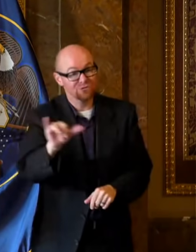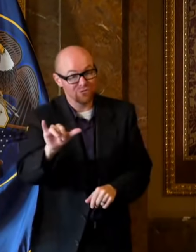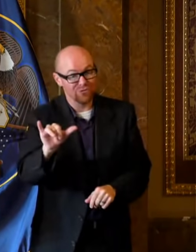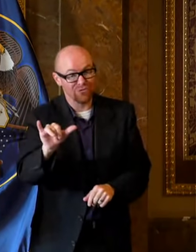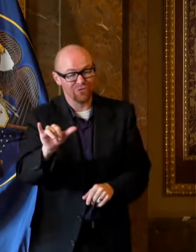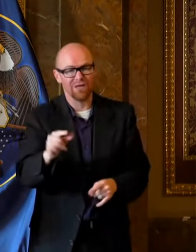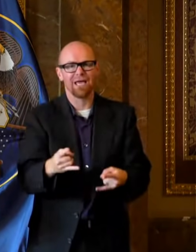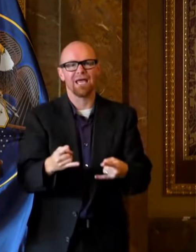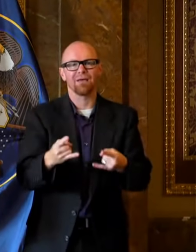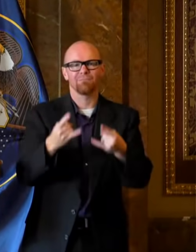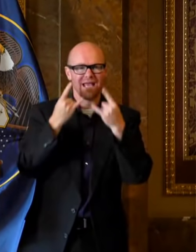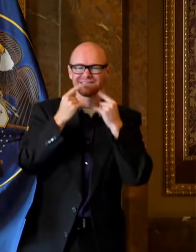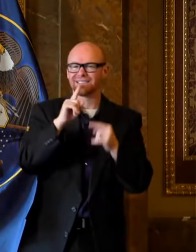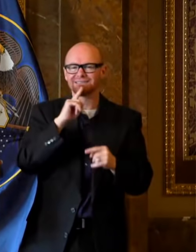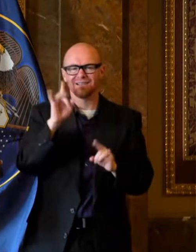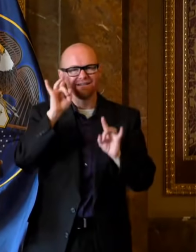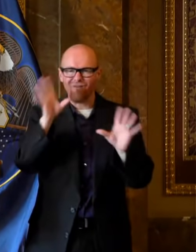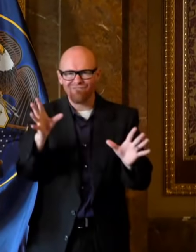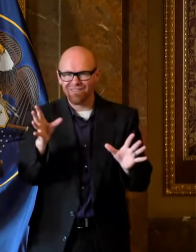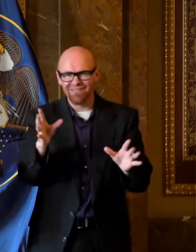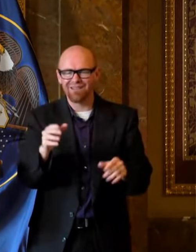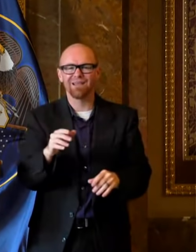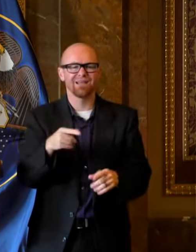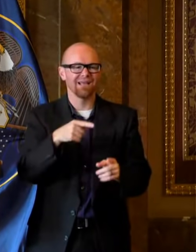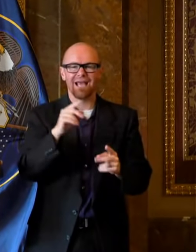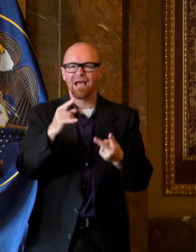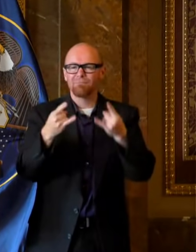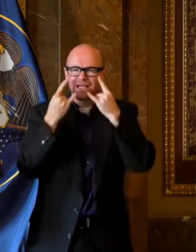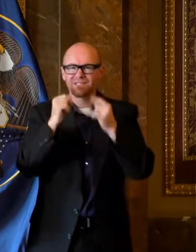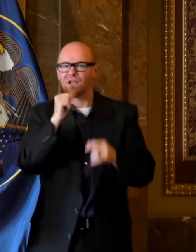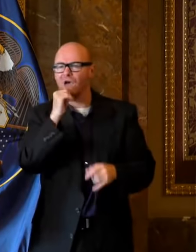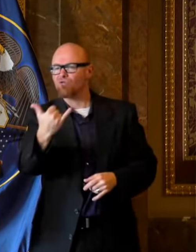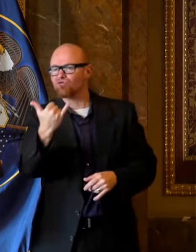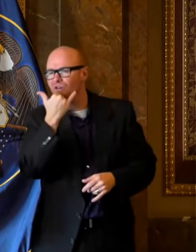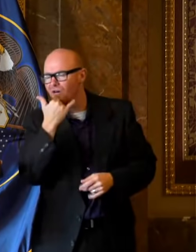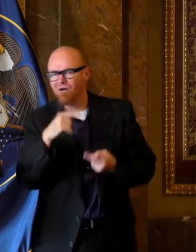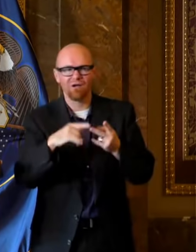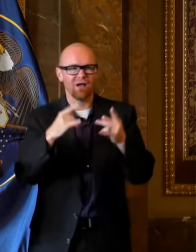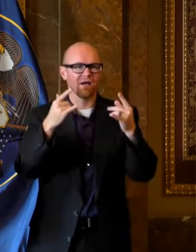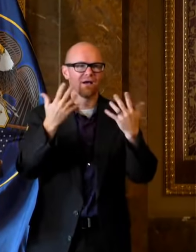masks are not the evil that others have portrayed them to be.